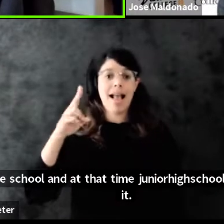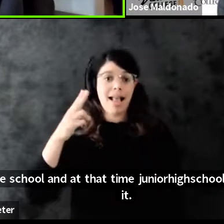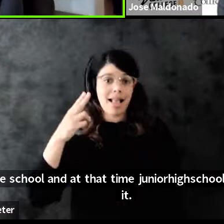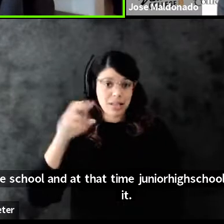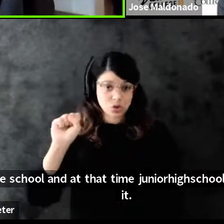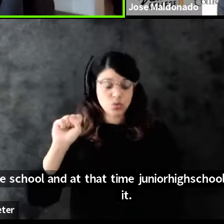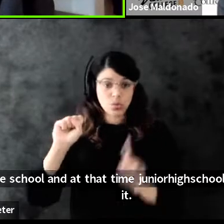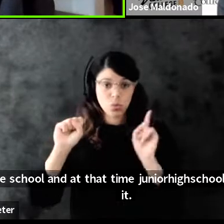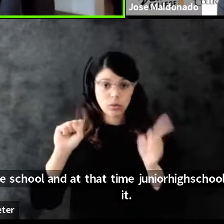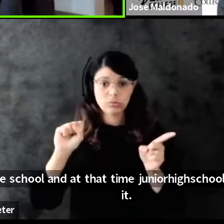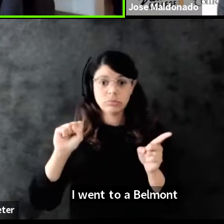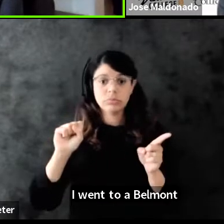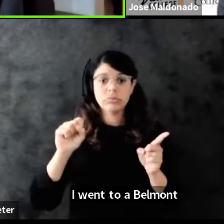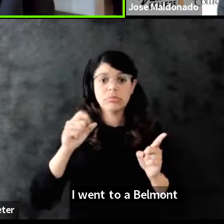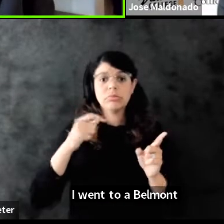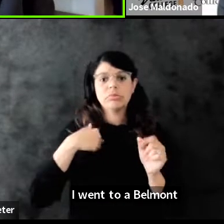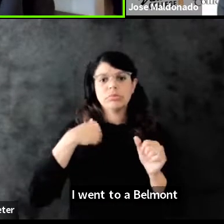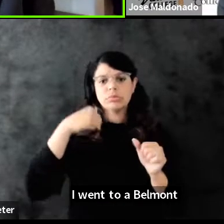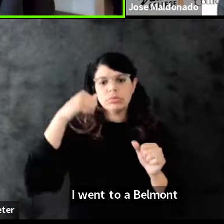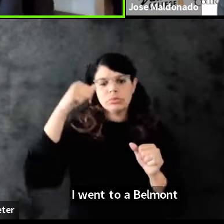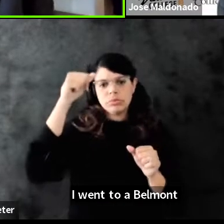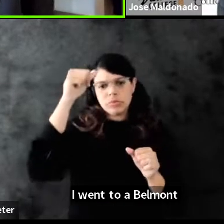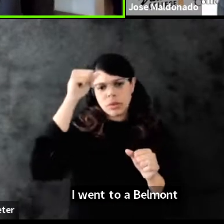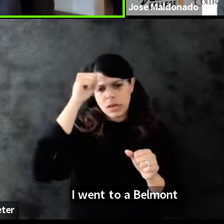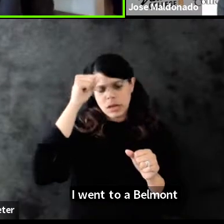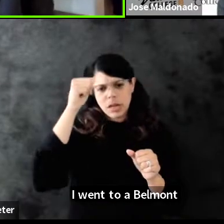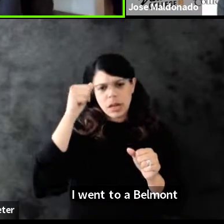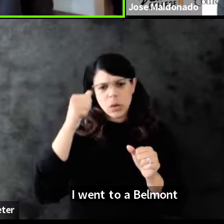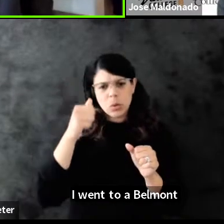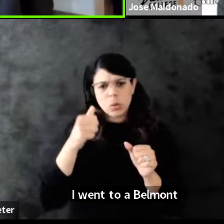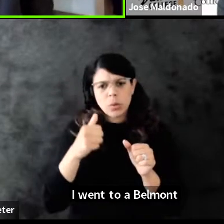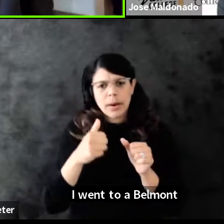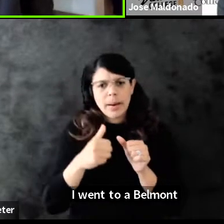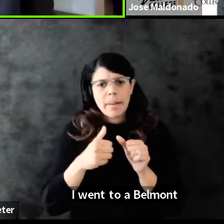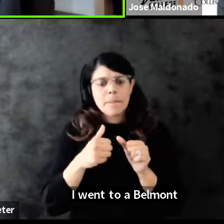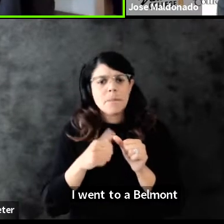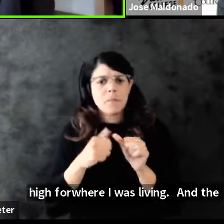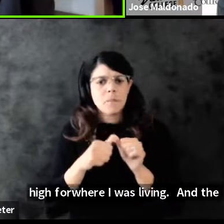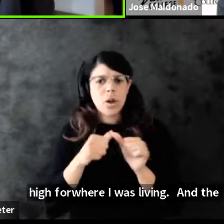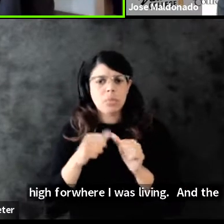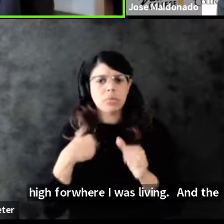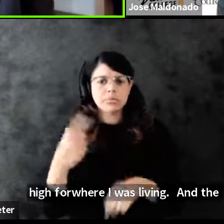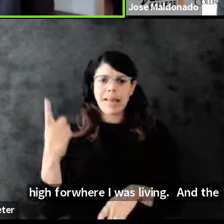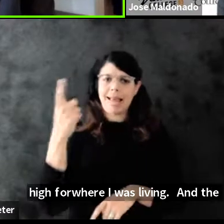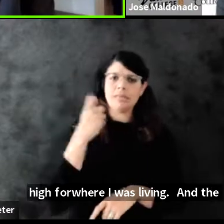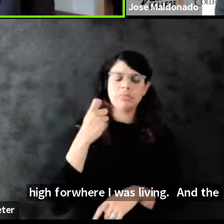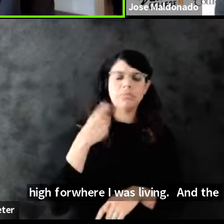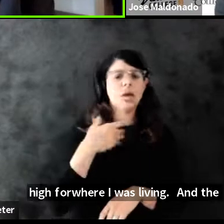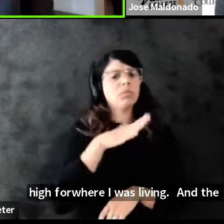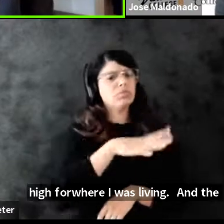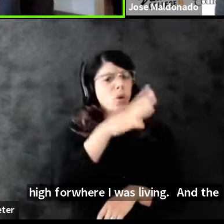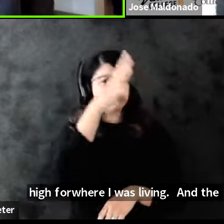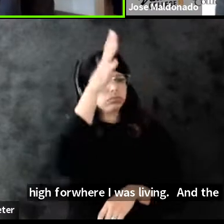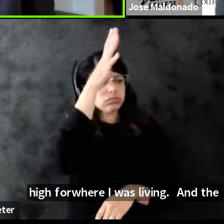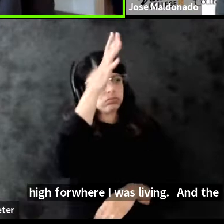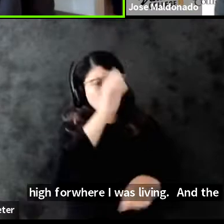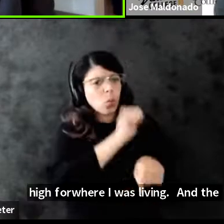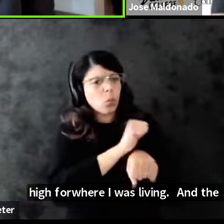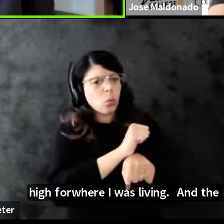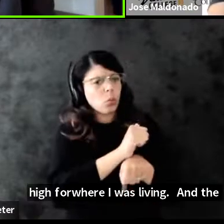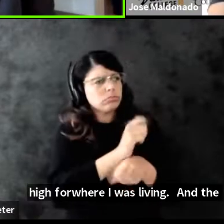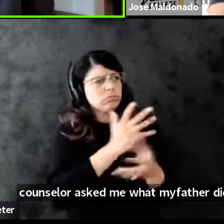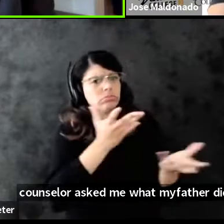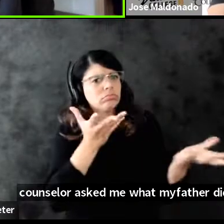the counselor asked me what my father did. And I said, well, he works with his hands in construction, you know, pico y chala. And